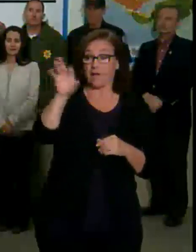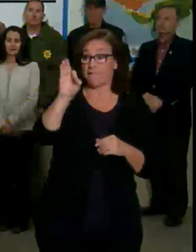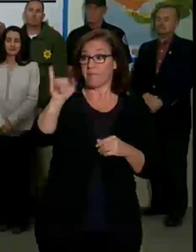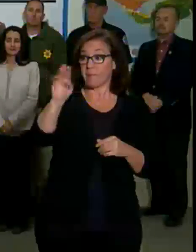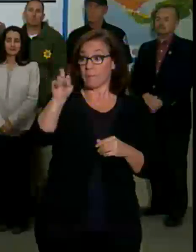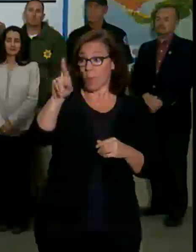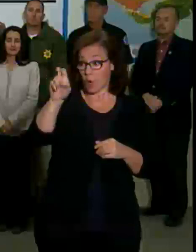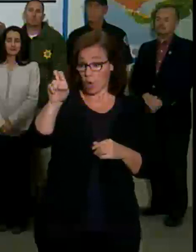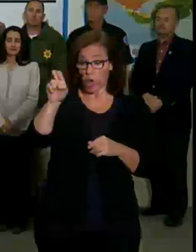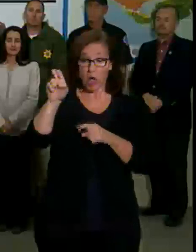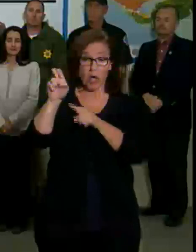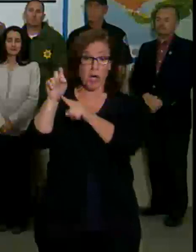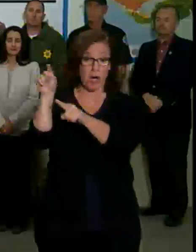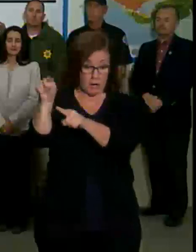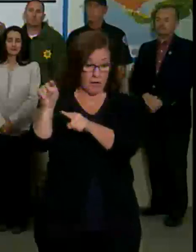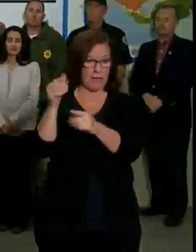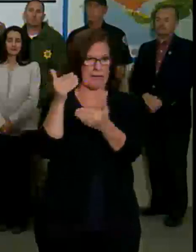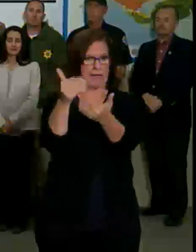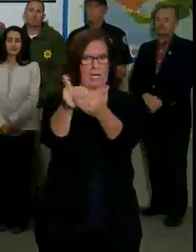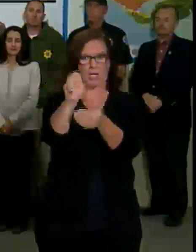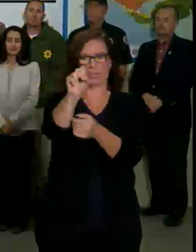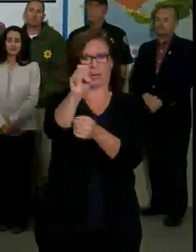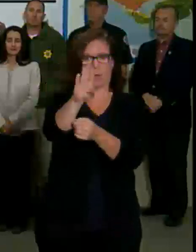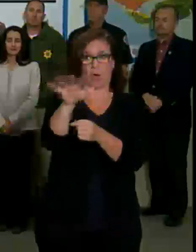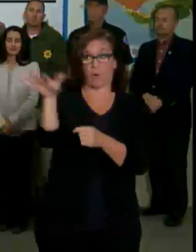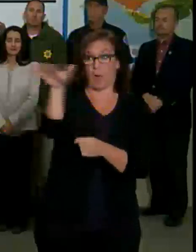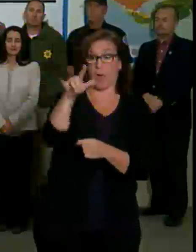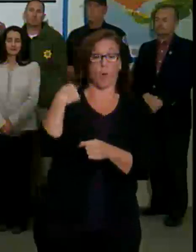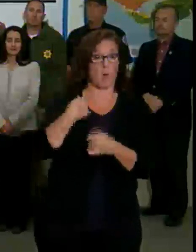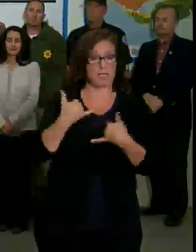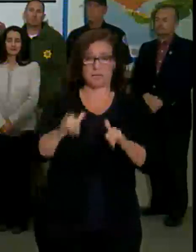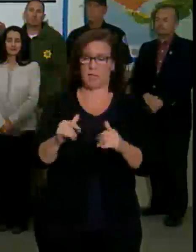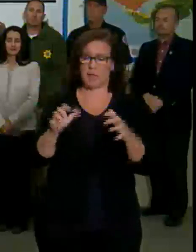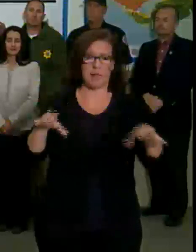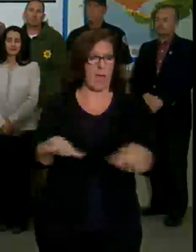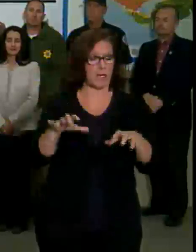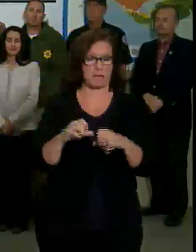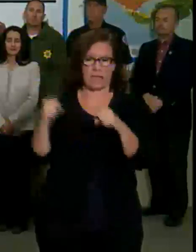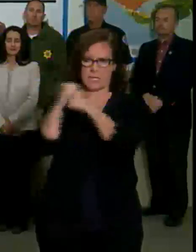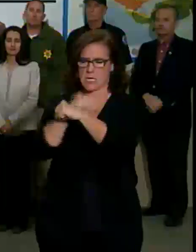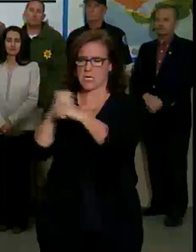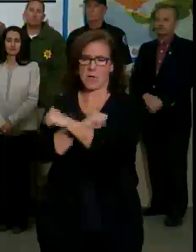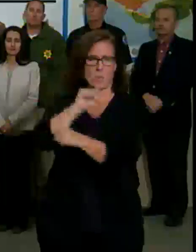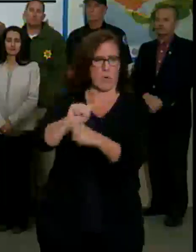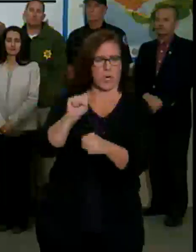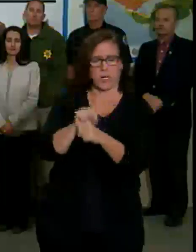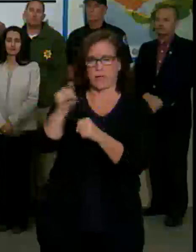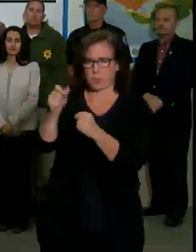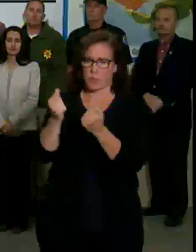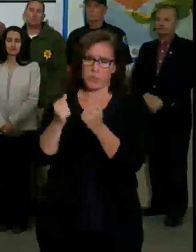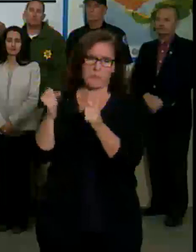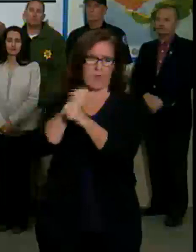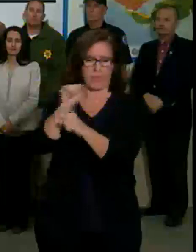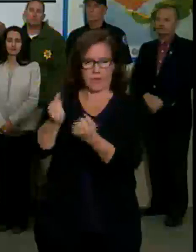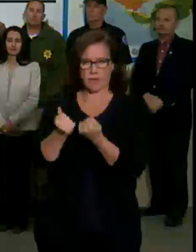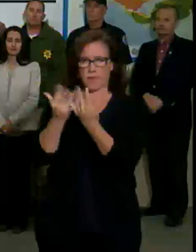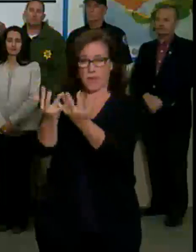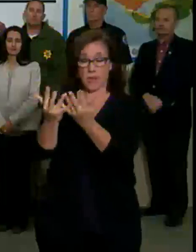above Santa Barbara, we're in every phase of firefighting, from recovery